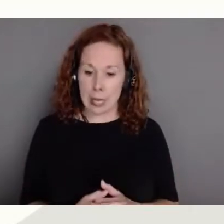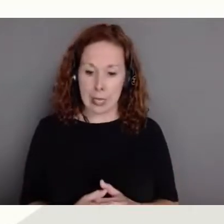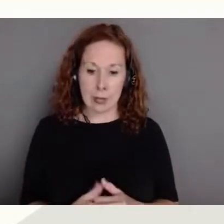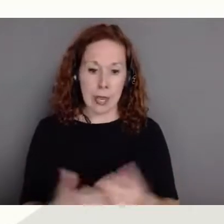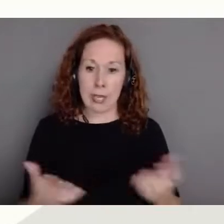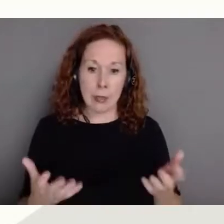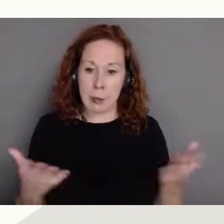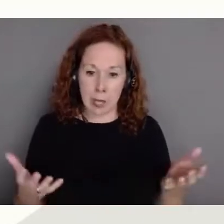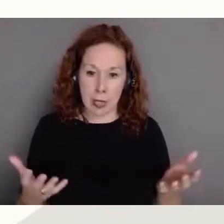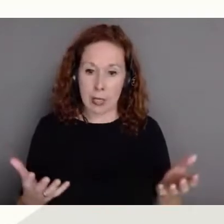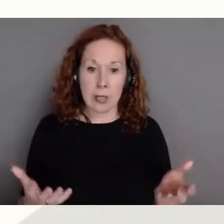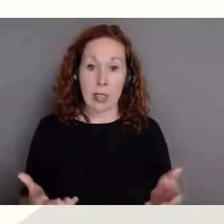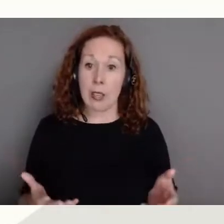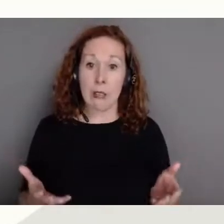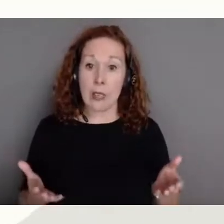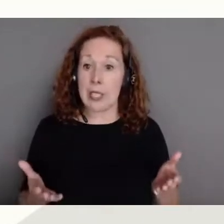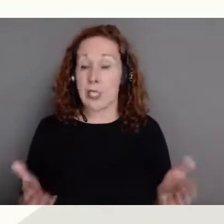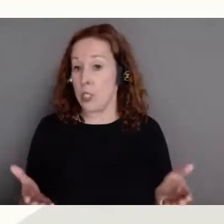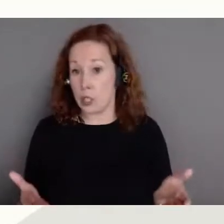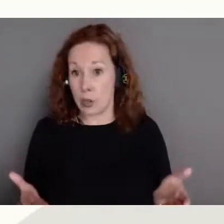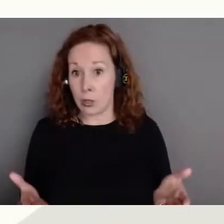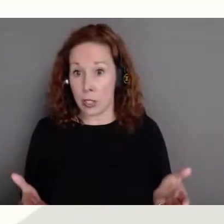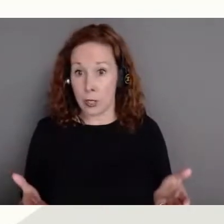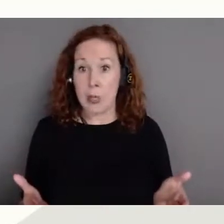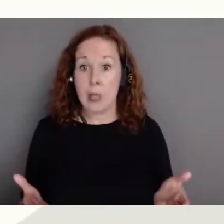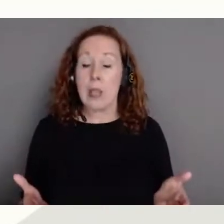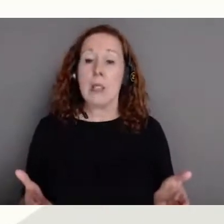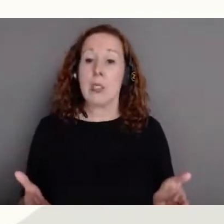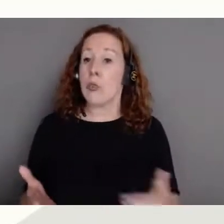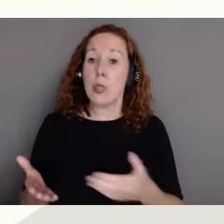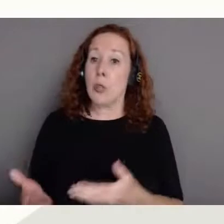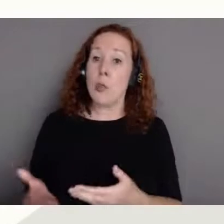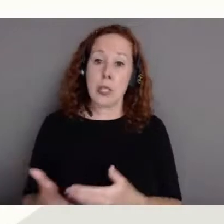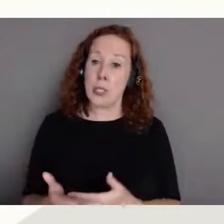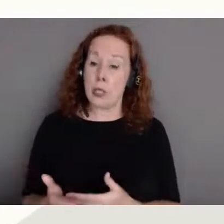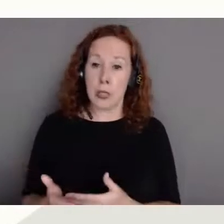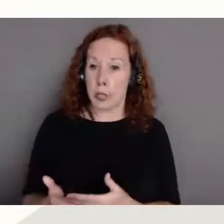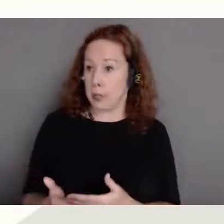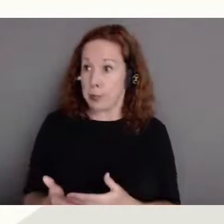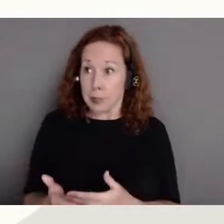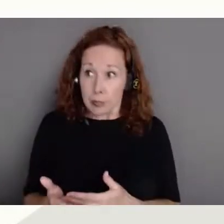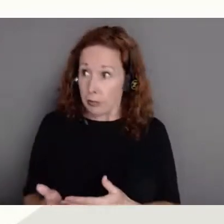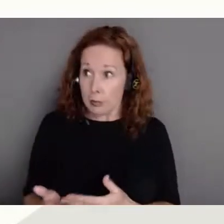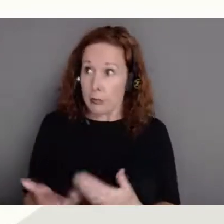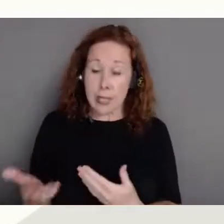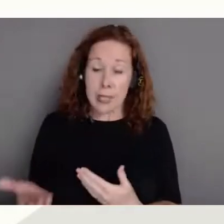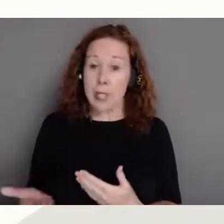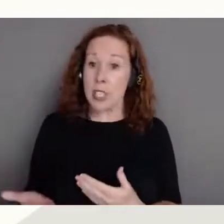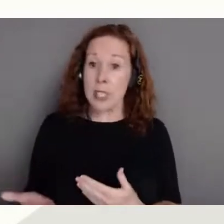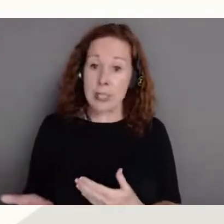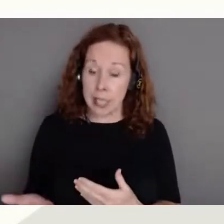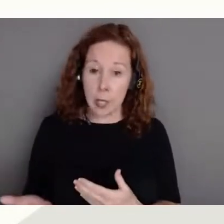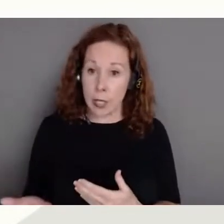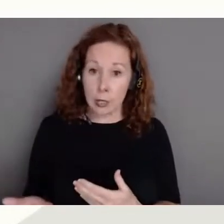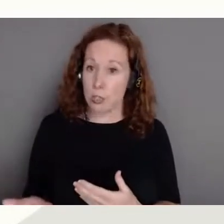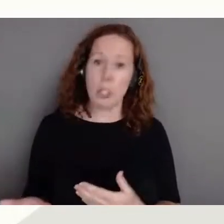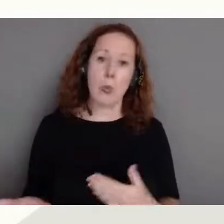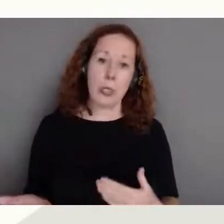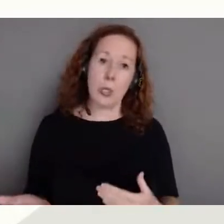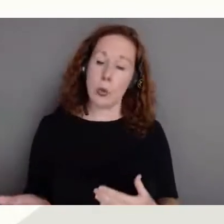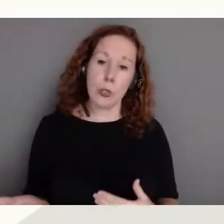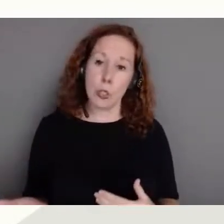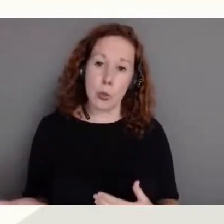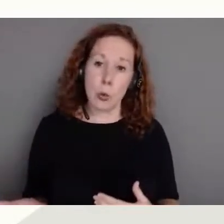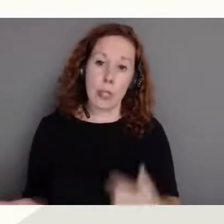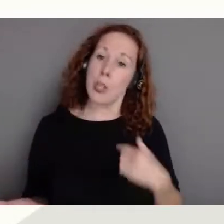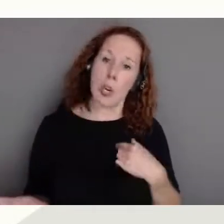almost like I love the parallels of Indigenous culture. Yeah. So, if you wanted to learn an Indigenous language, you